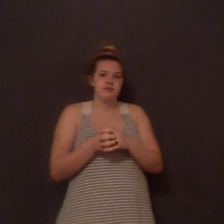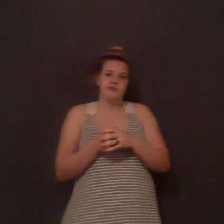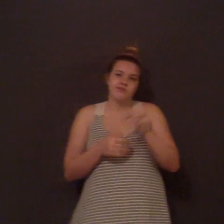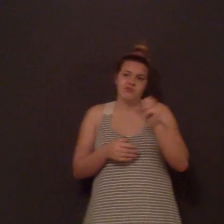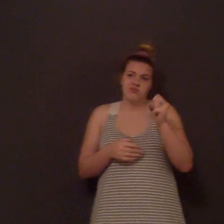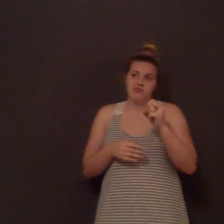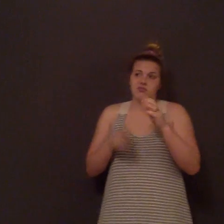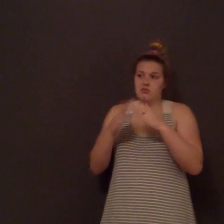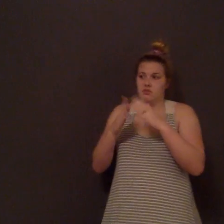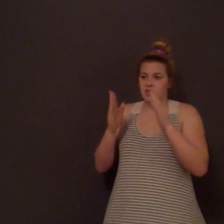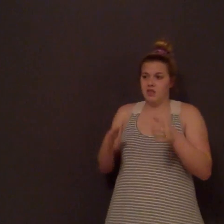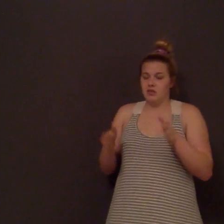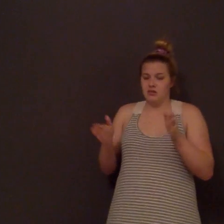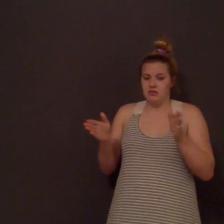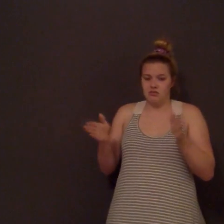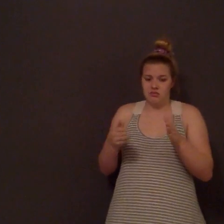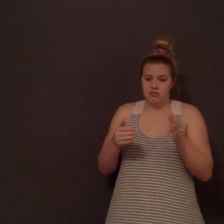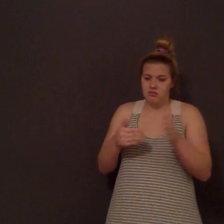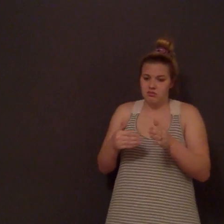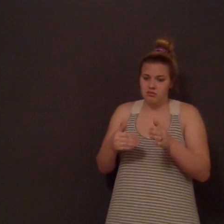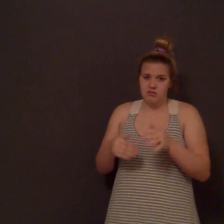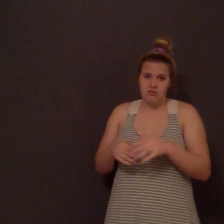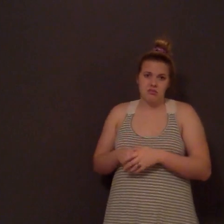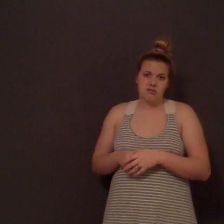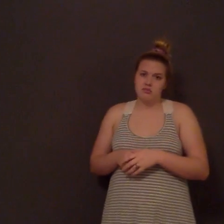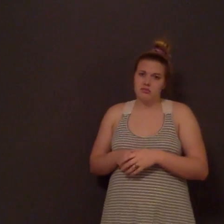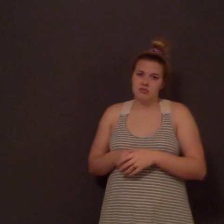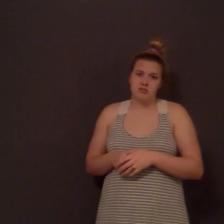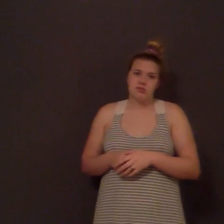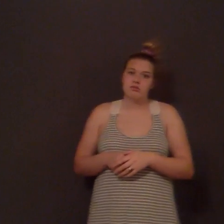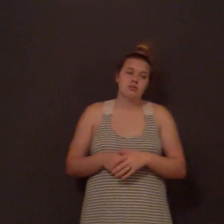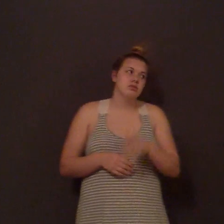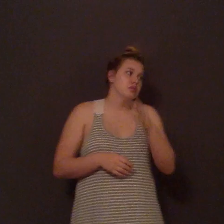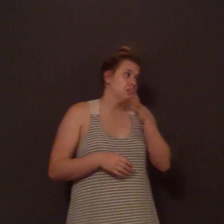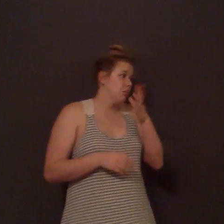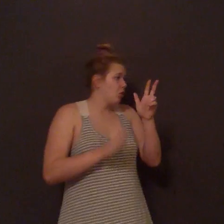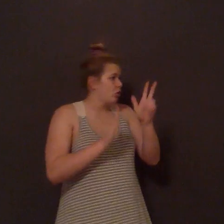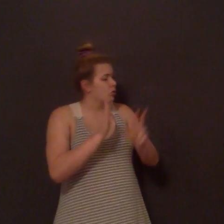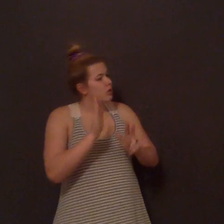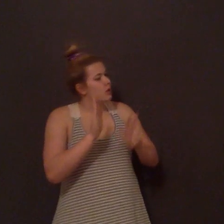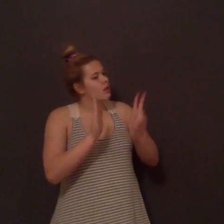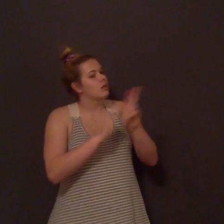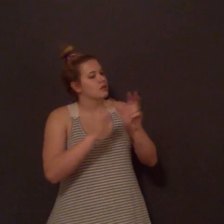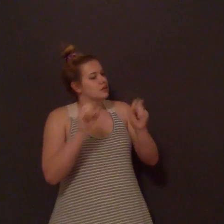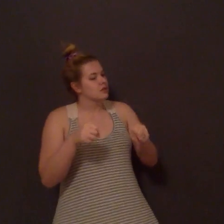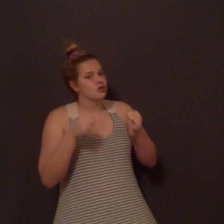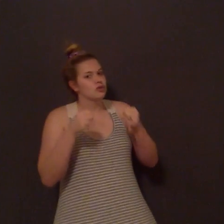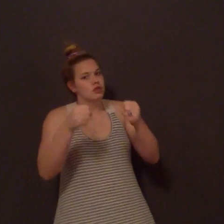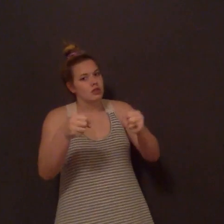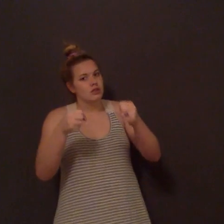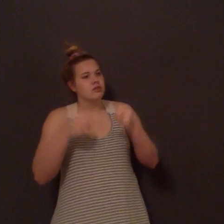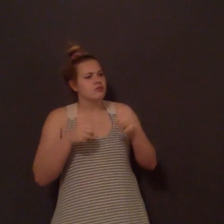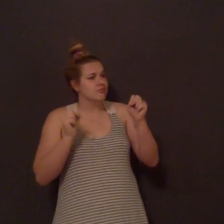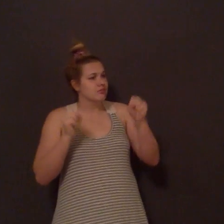same without you. Mom, it's only 3 hours away. I'll be back from time to time, and you two can come visit. It's not like I'm